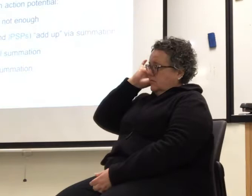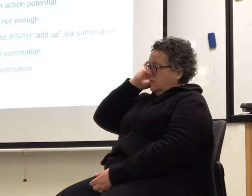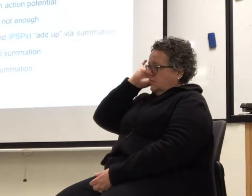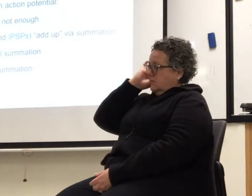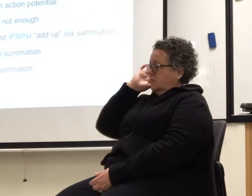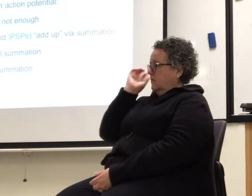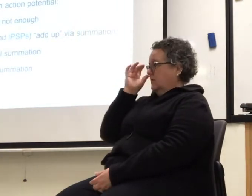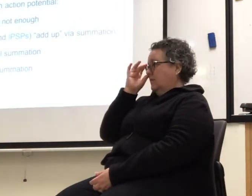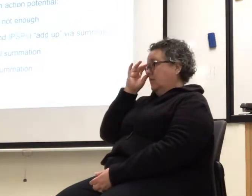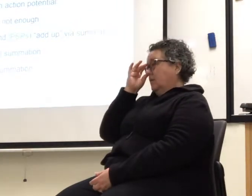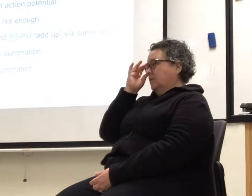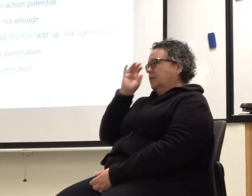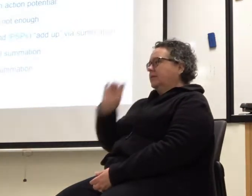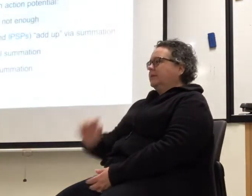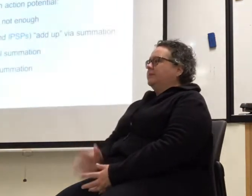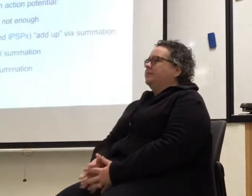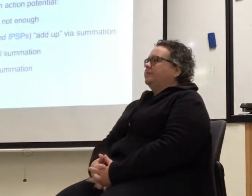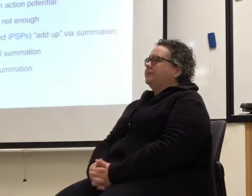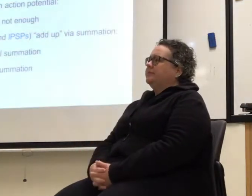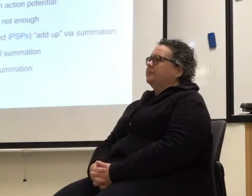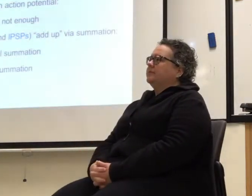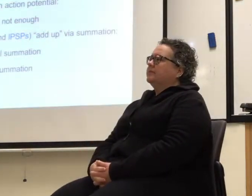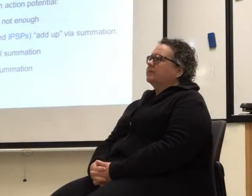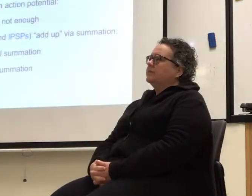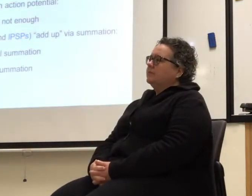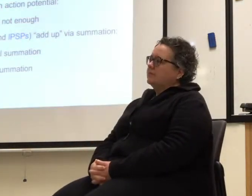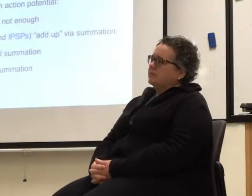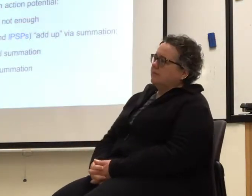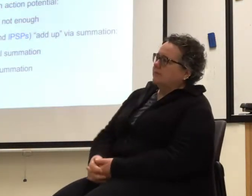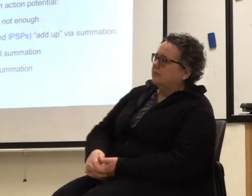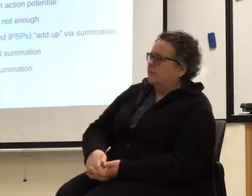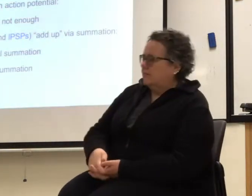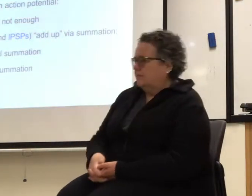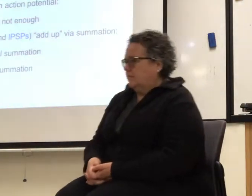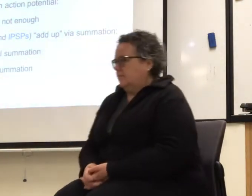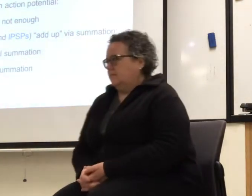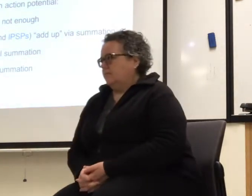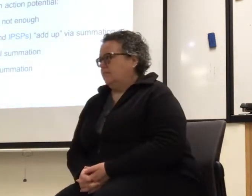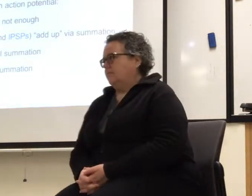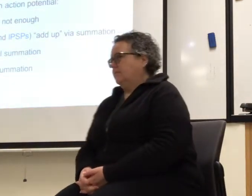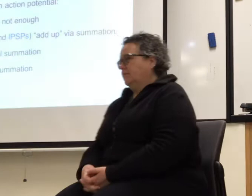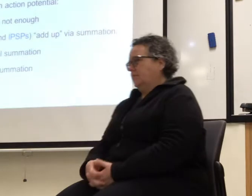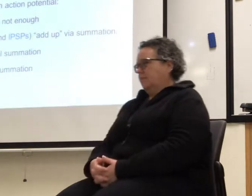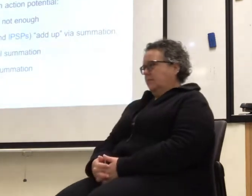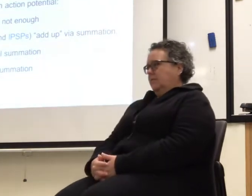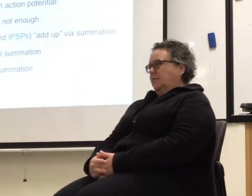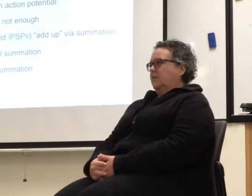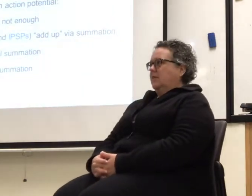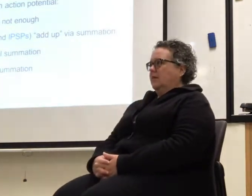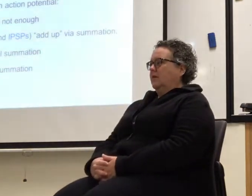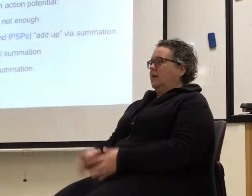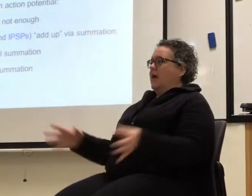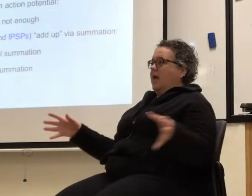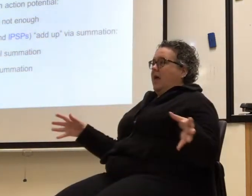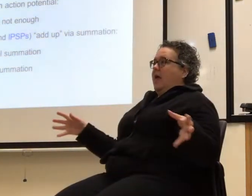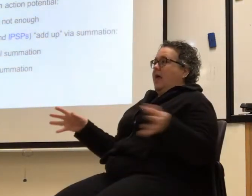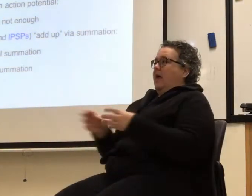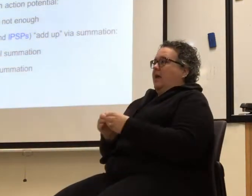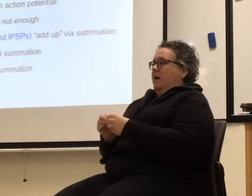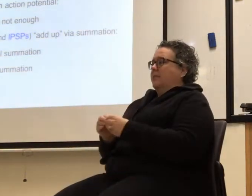EPSPs and IPSPs, quote unquote, add up.